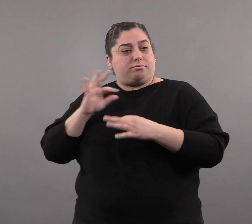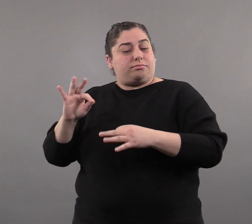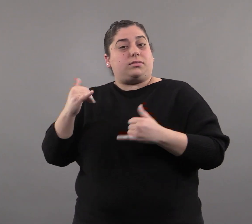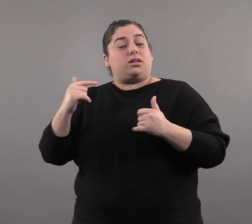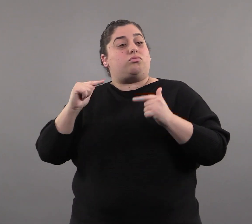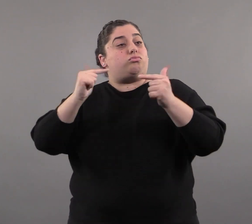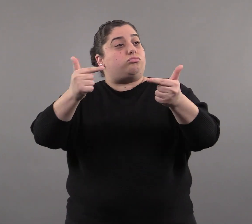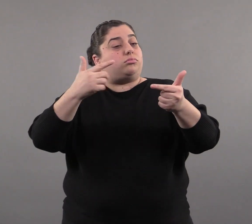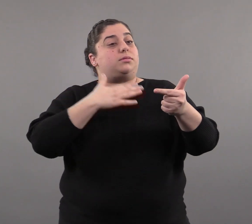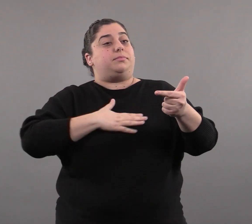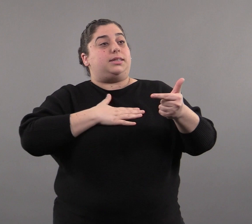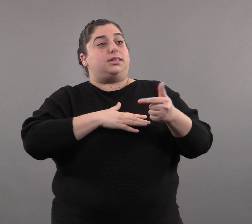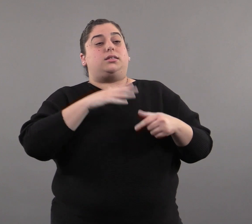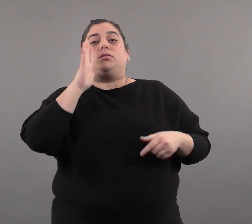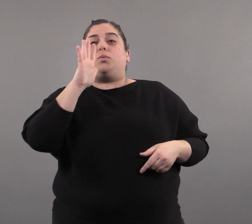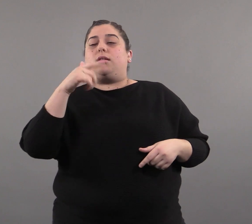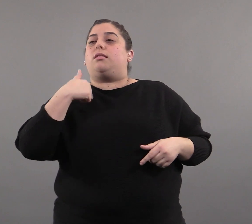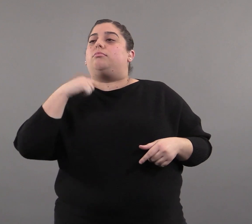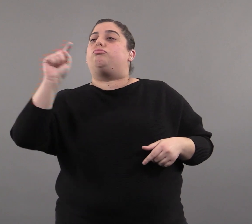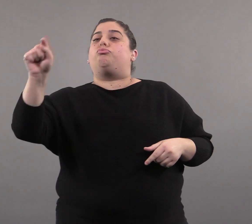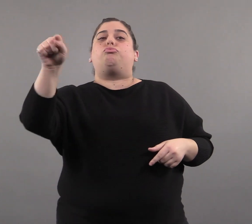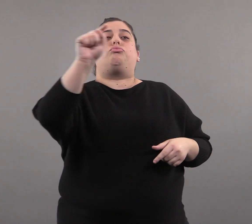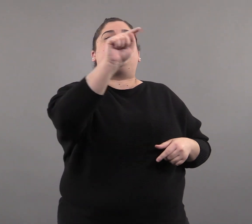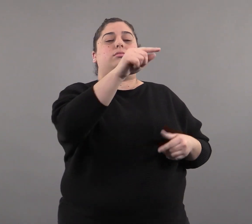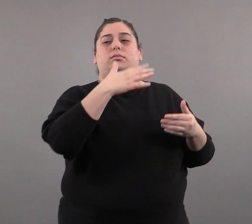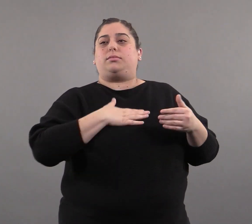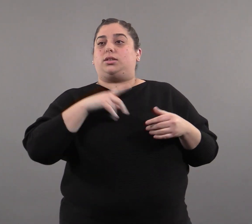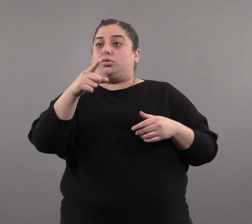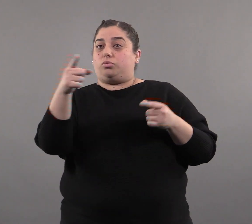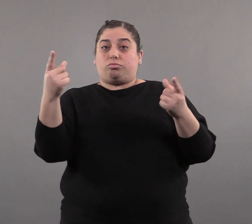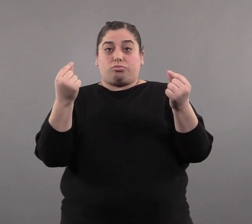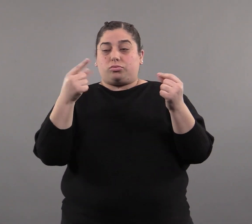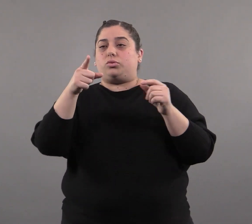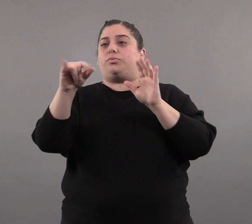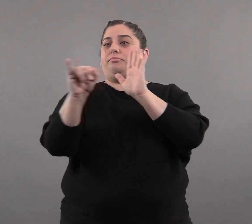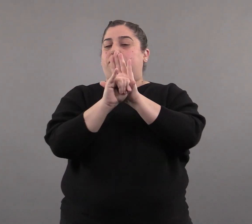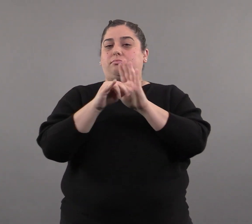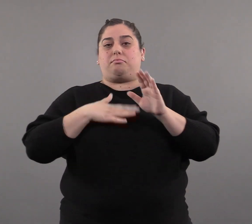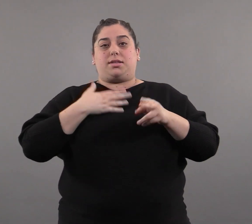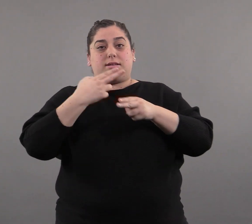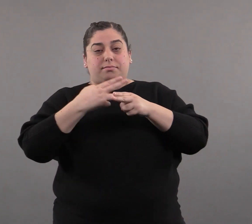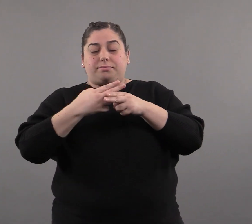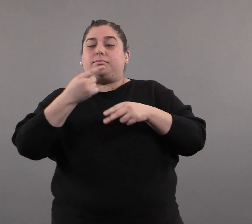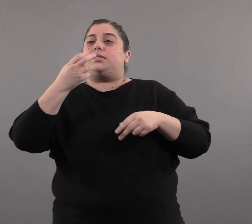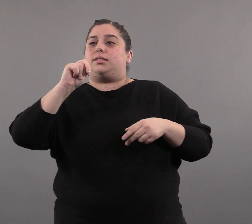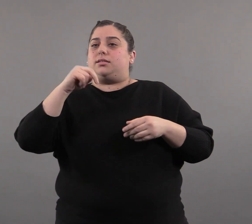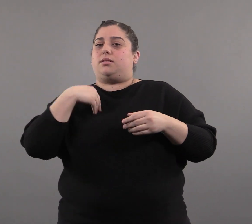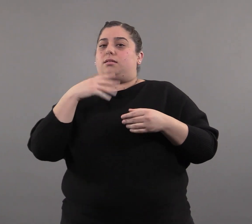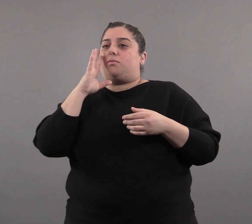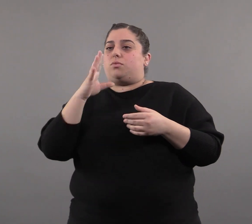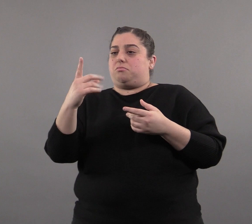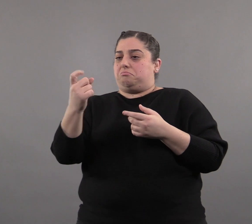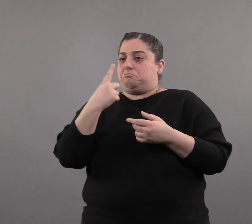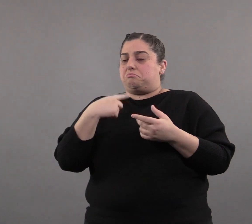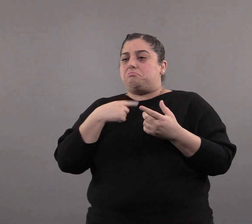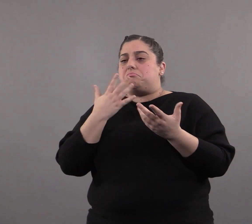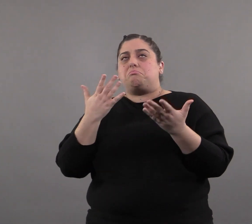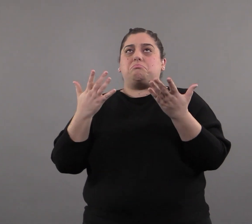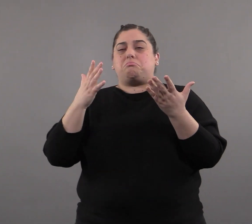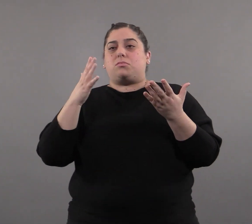you, please. If you could please identify yourselves, ask your question. Know that I will repeat your question and then